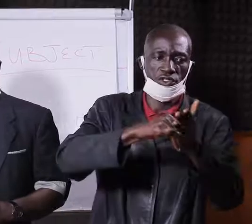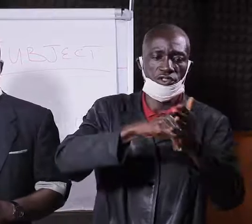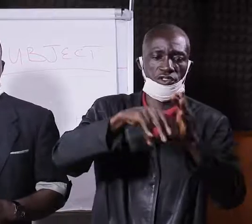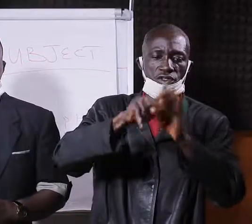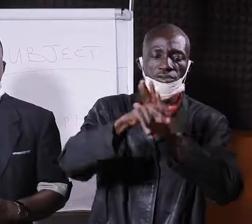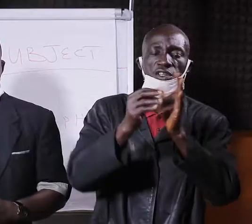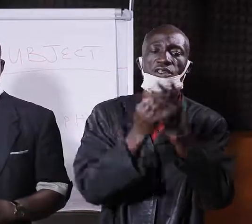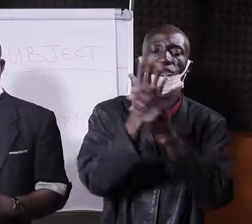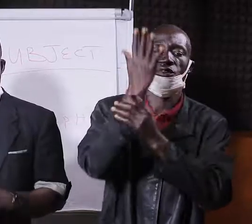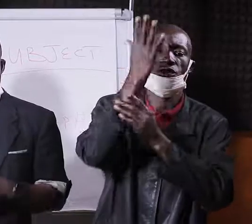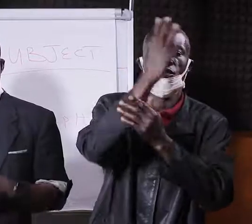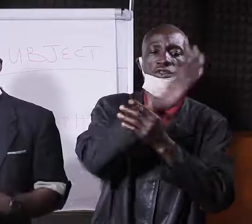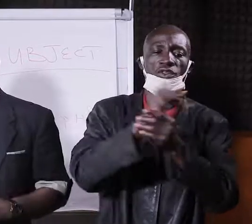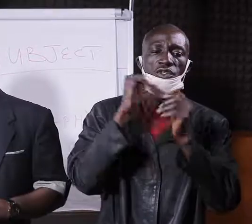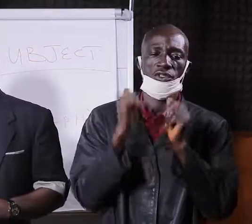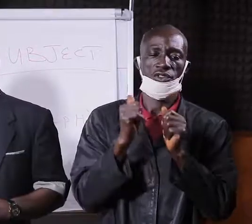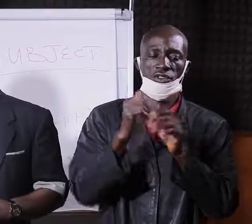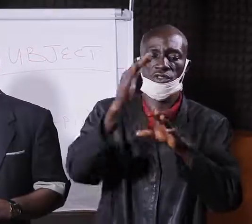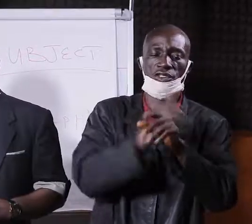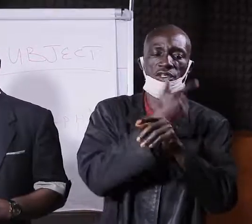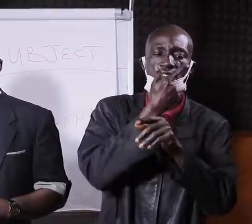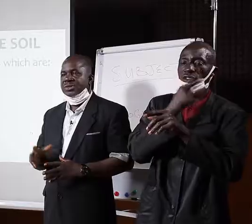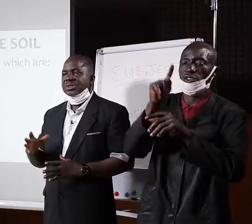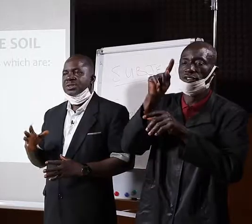grow and derive their nutrients.